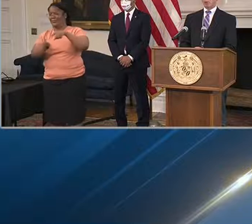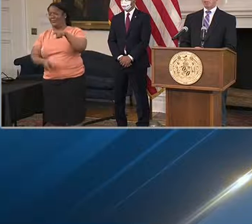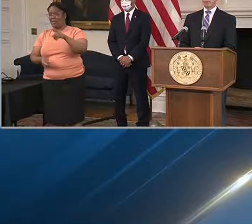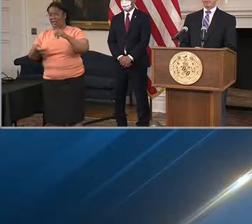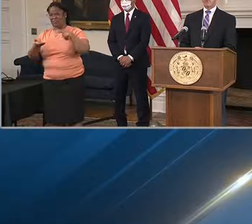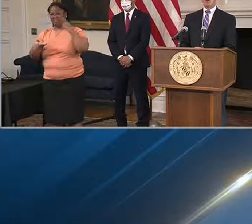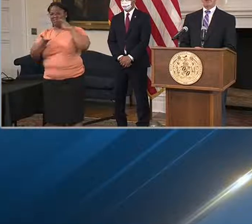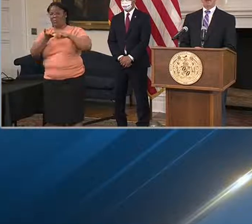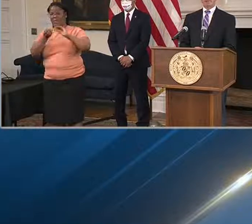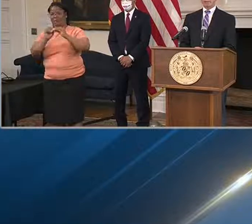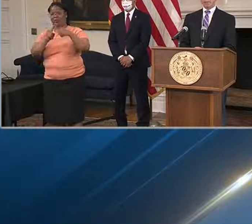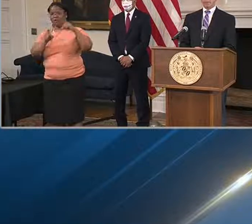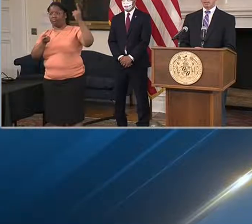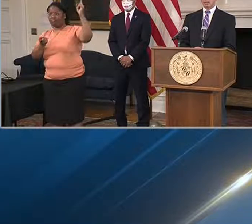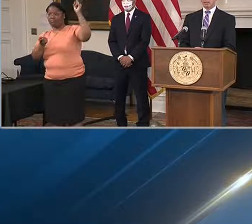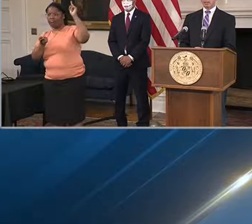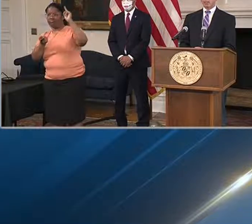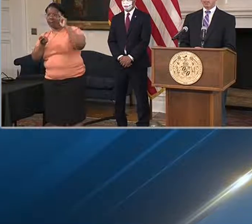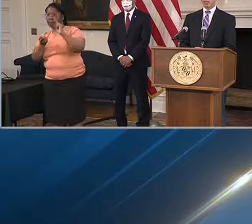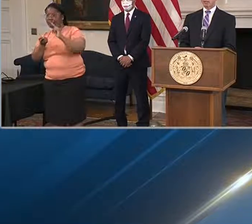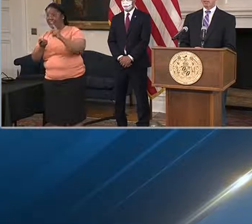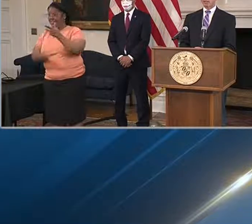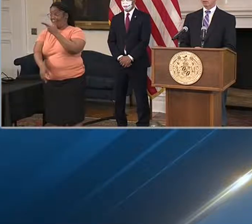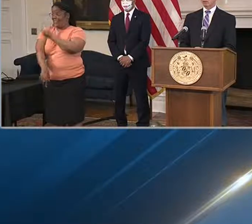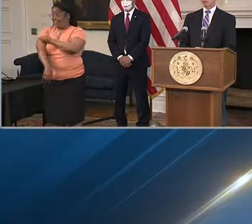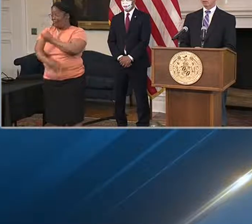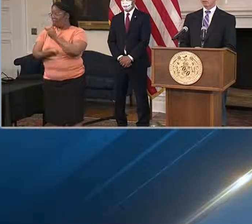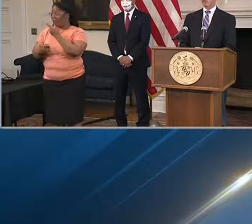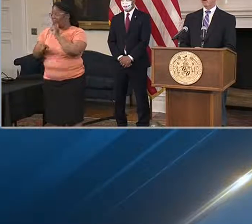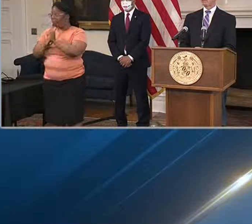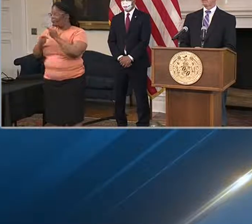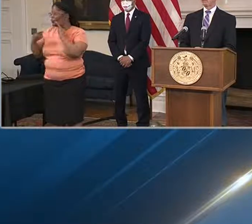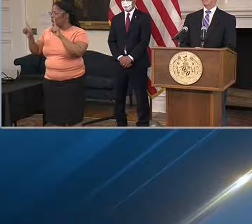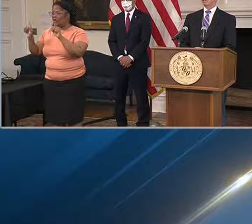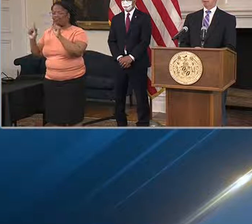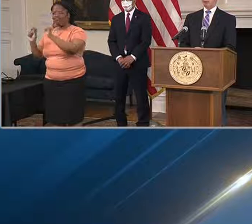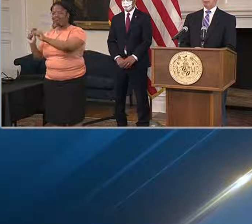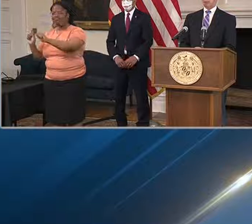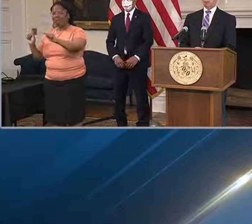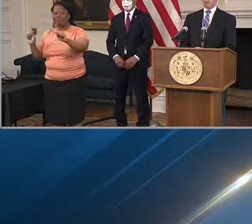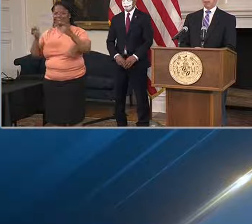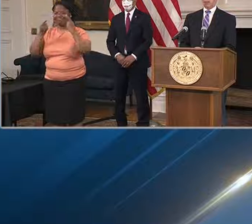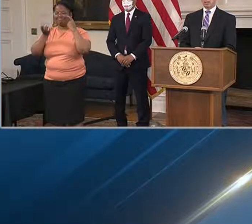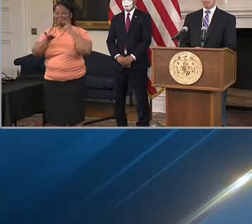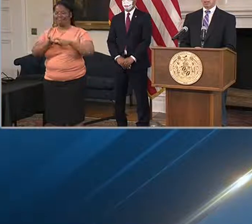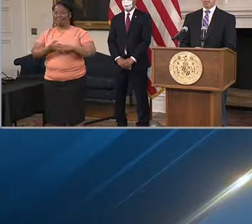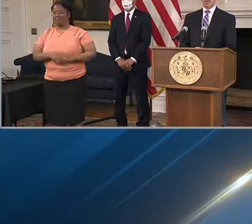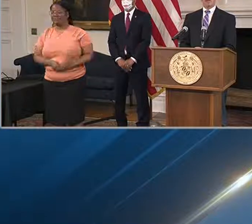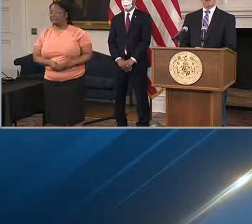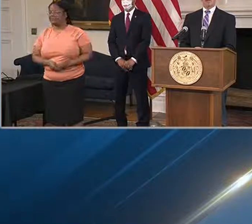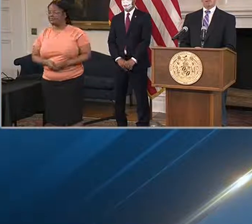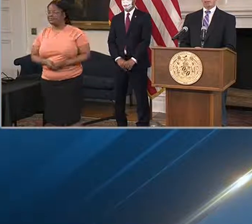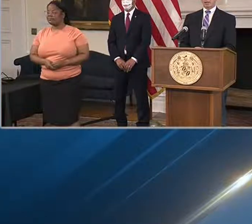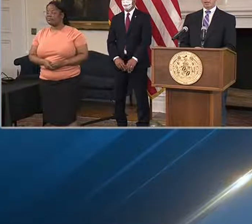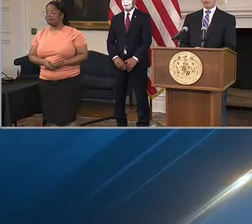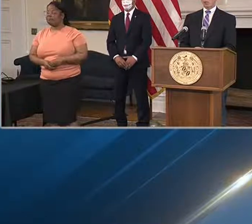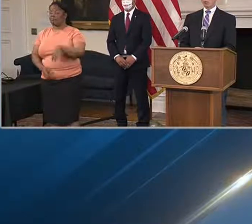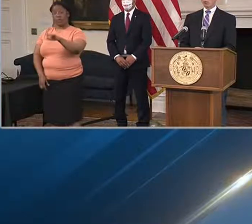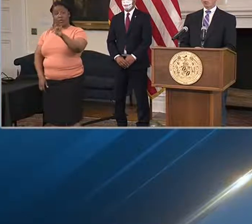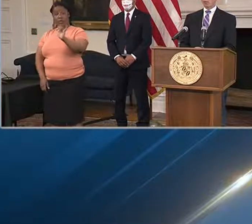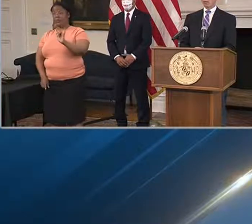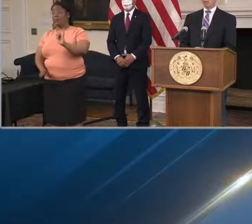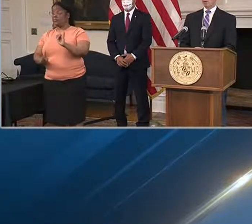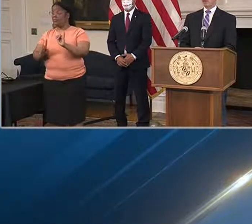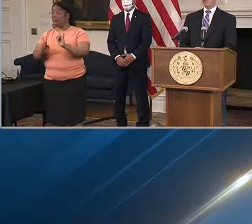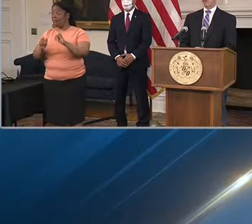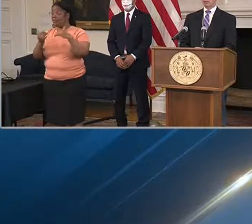5 weeks, the proportion of new COVID-19 cases affecting people 60 years and older has decreased by 30%. They also represent a